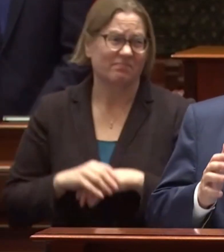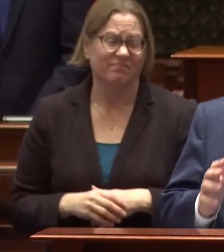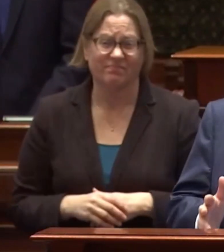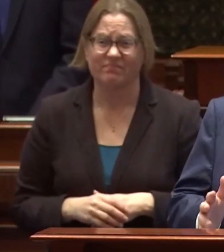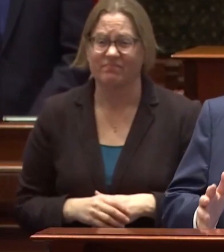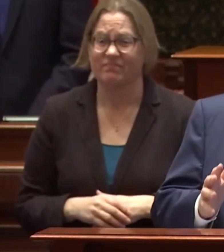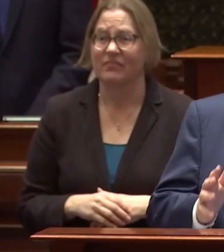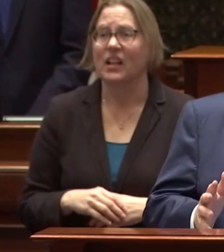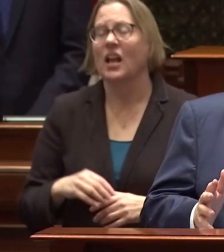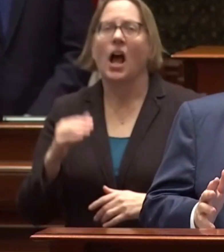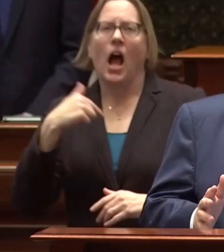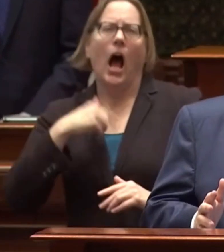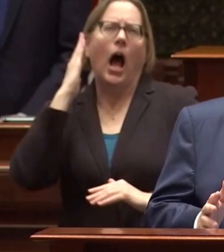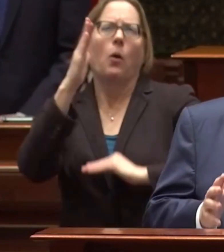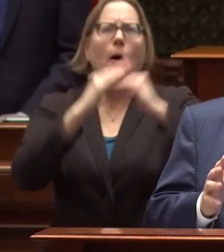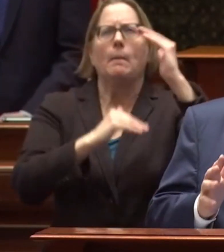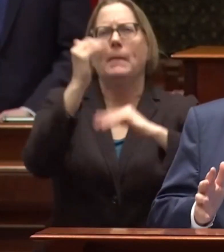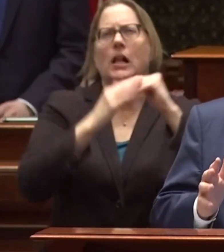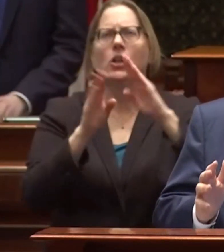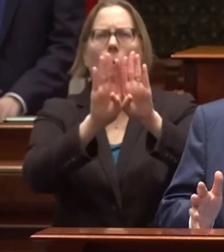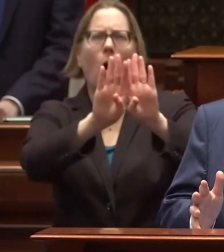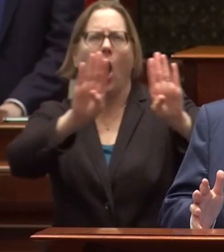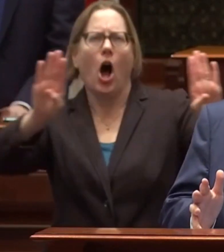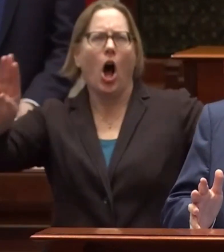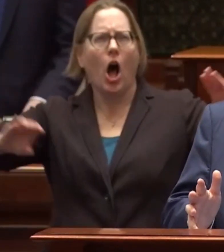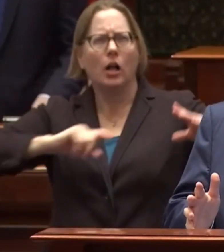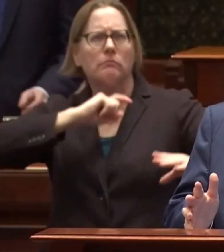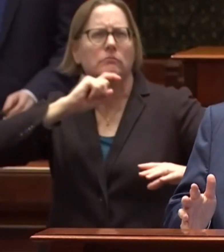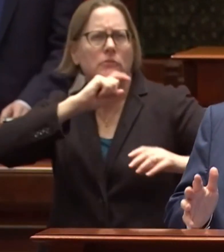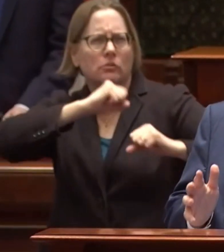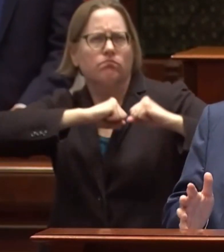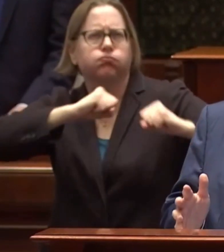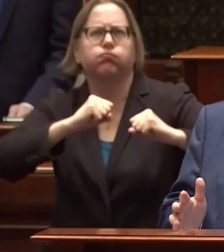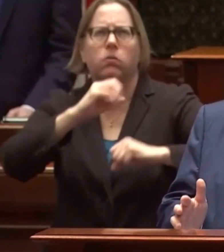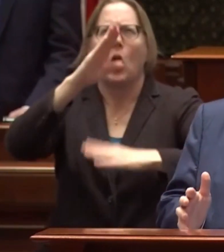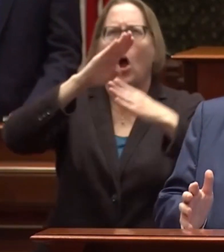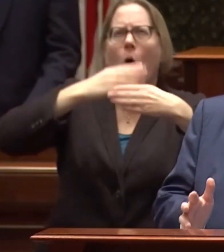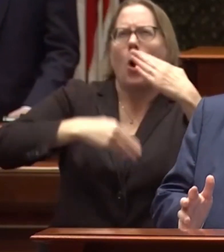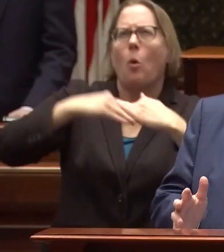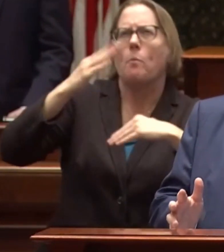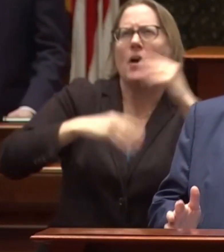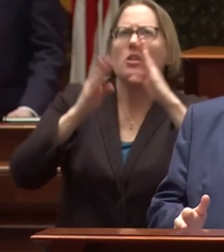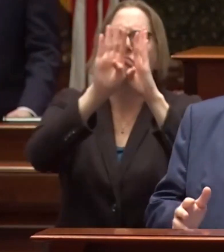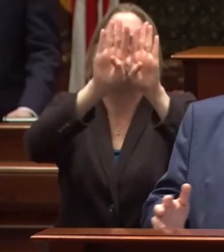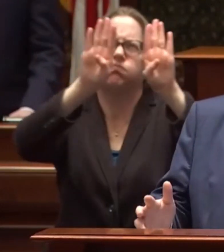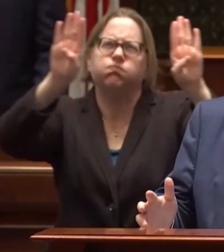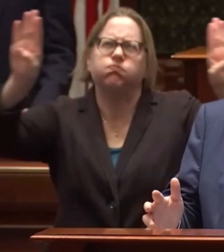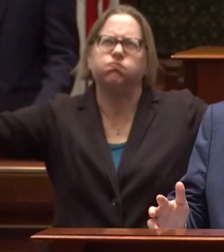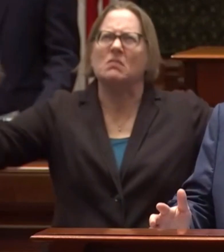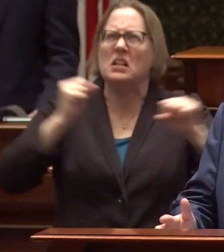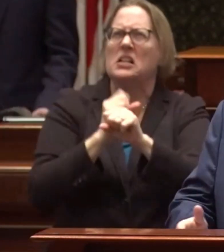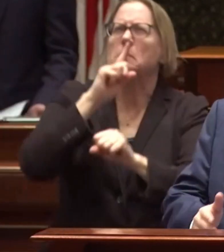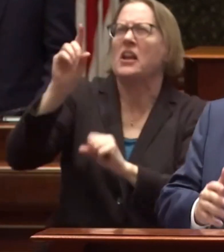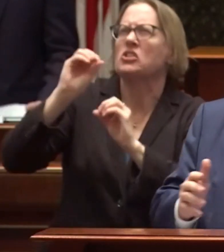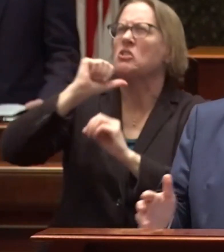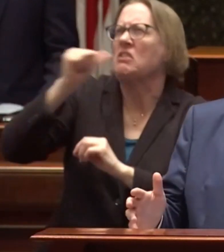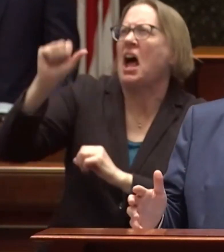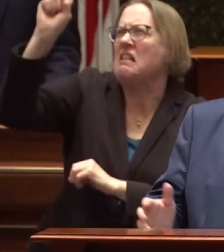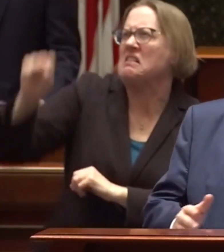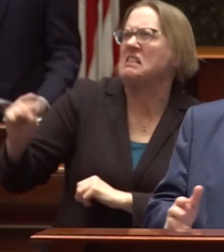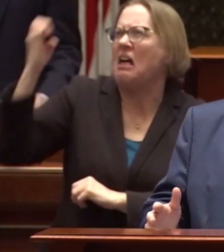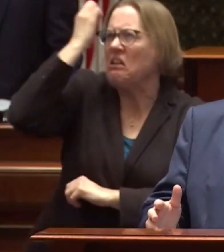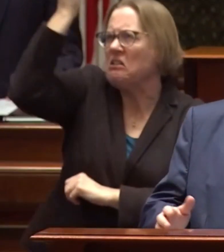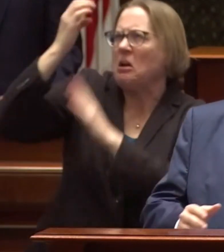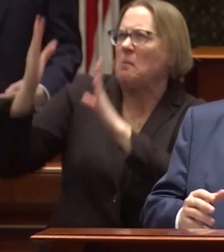I would build a wall of steel, a wall as high as heaven, against the admission of a single one of those Southern Europeans who